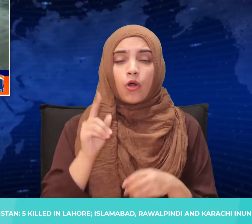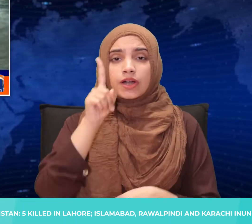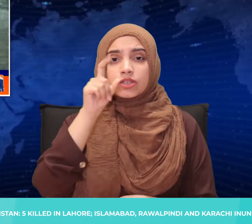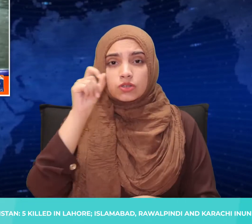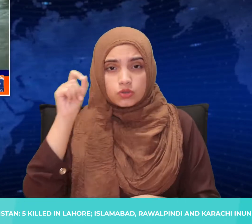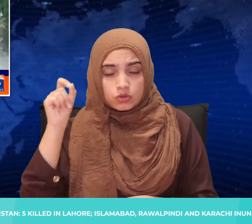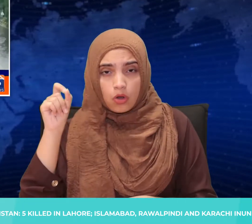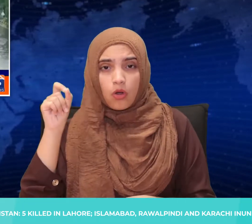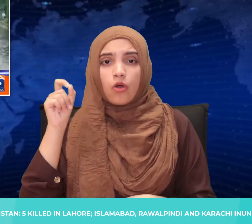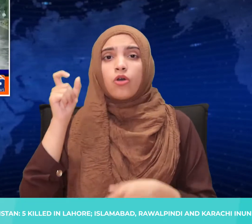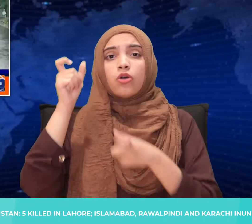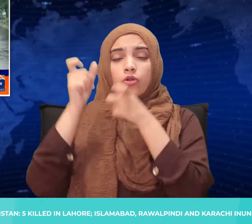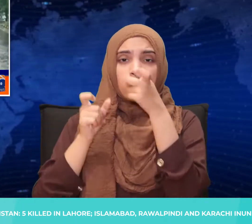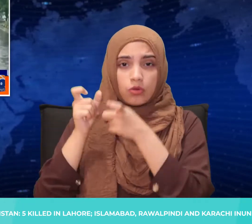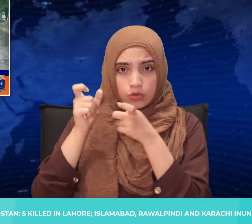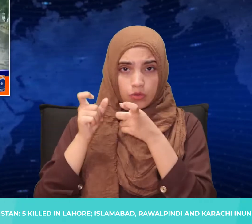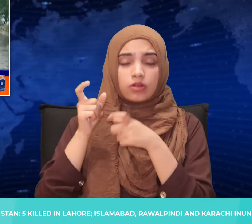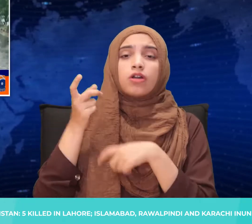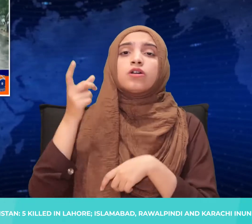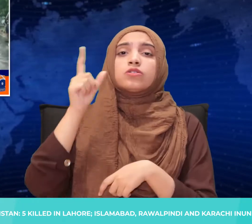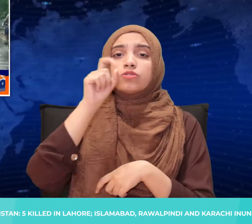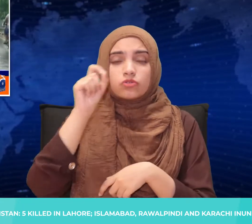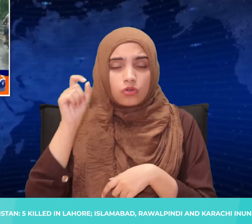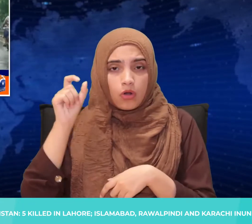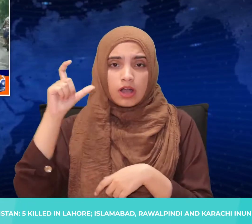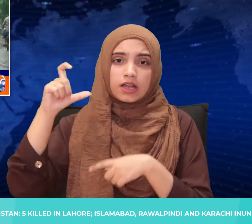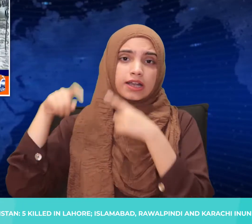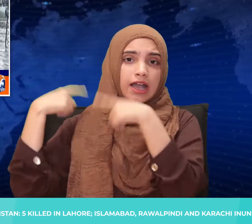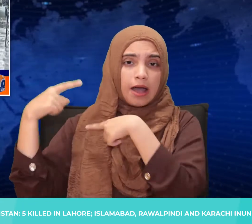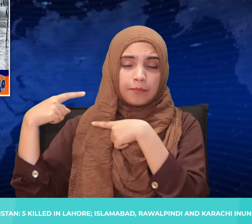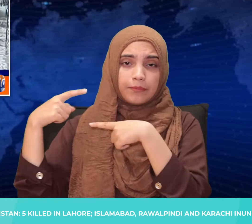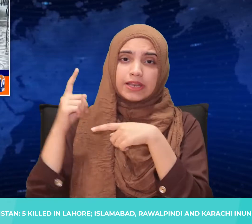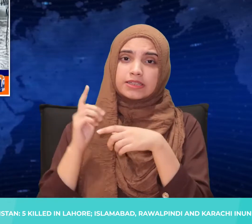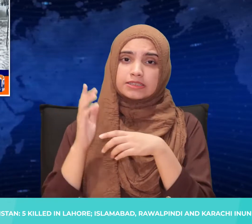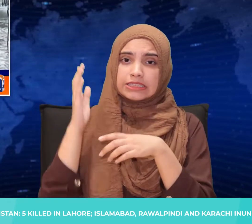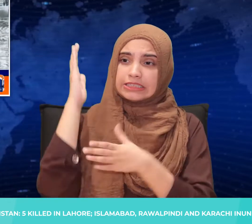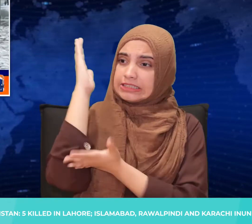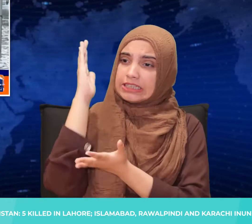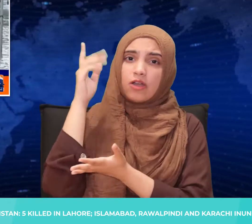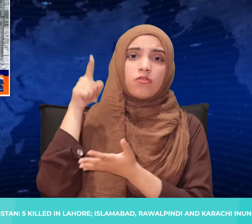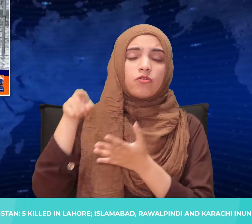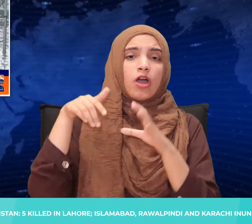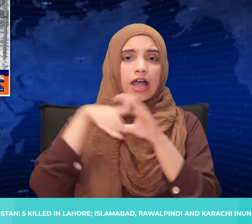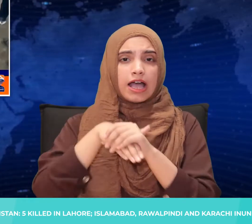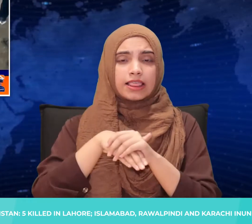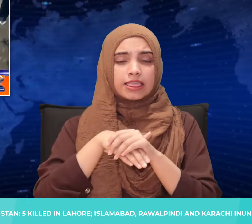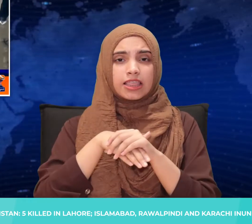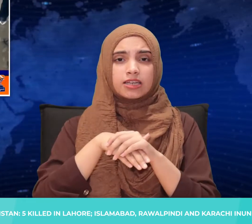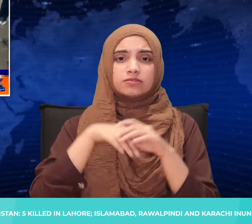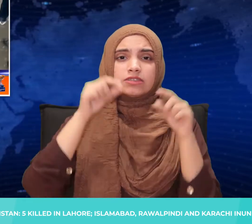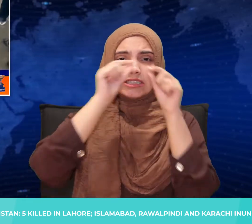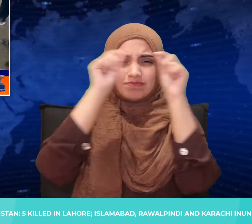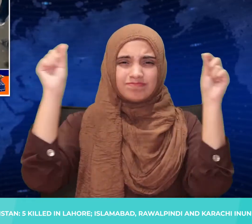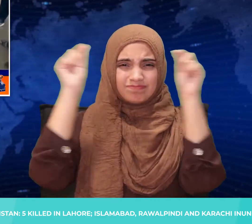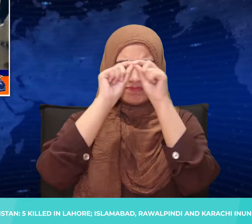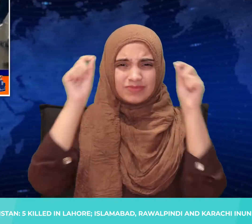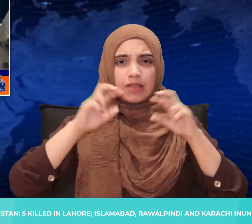Over 100 Lahore Electric Supply Company feeders were tripped during the rain. The